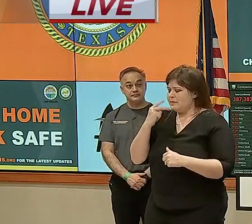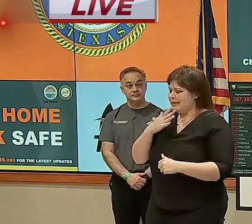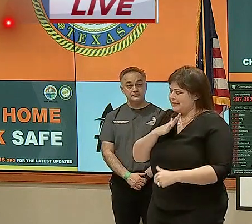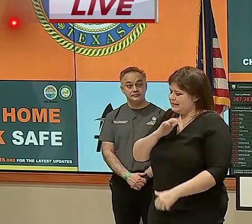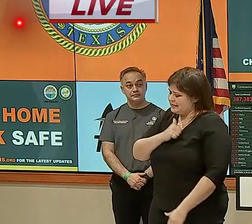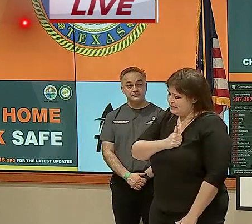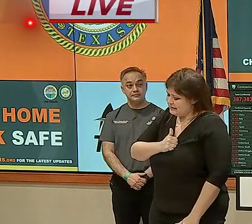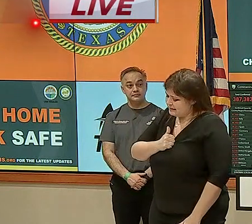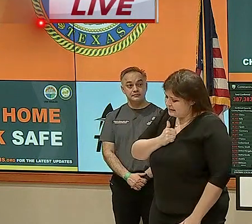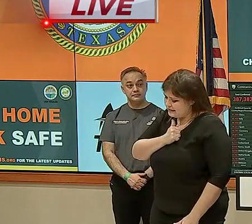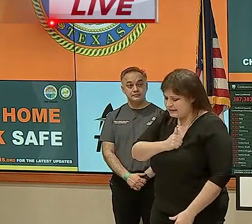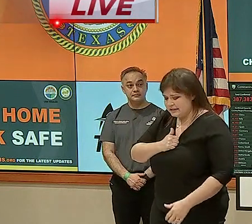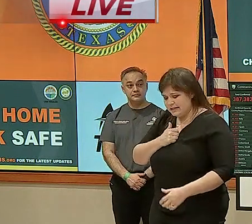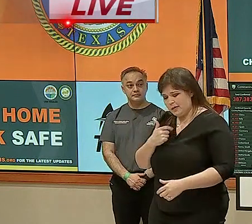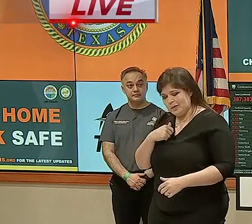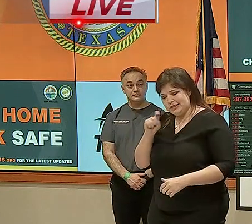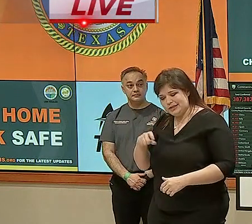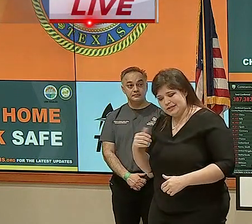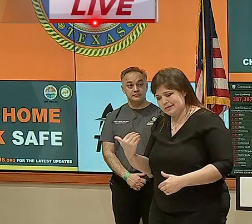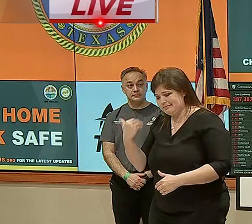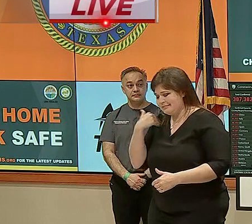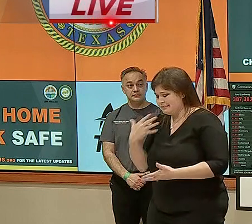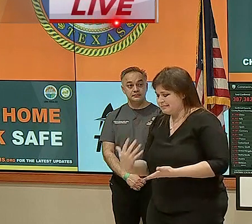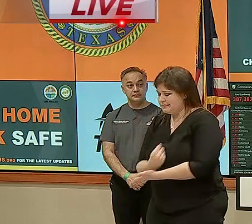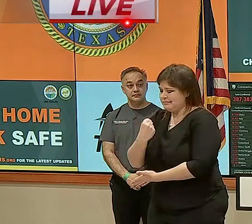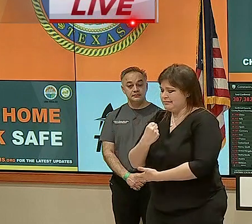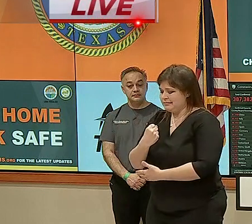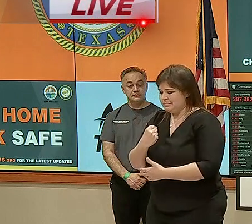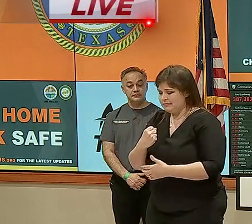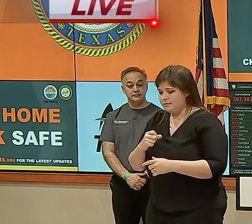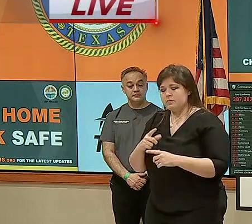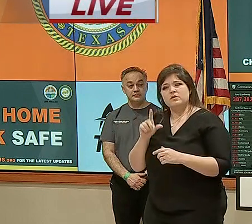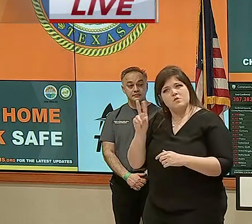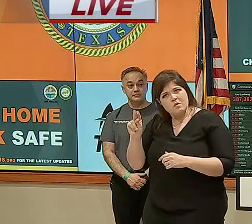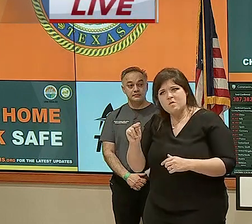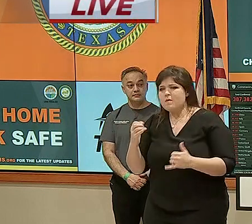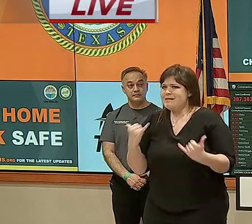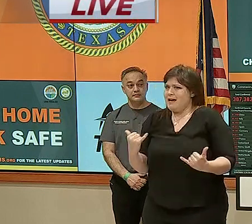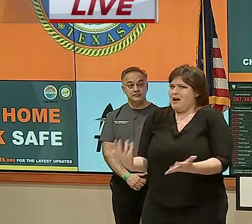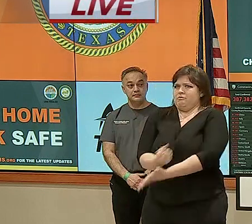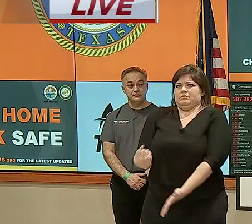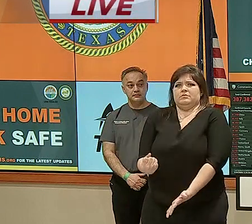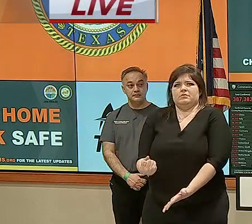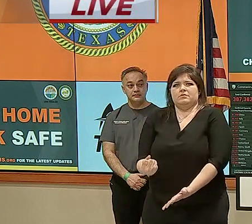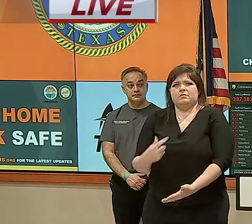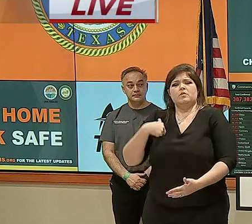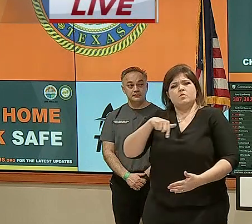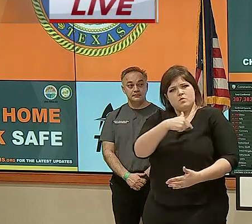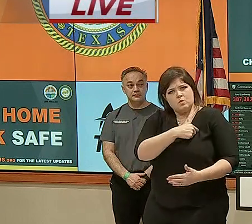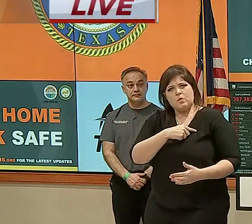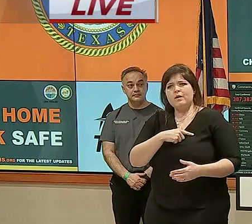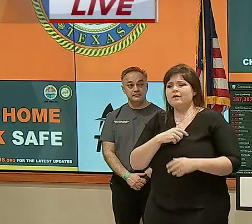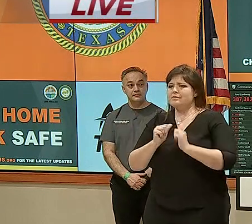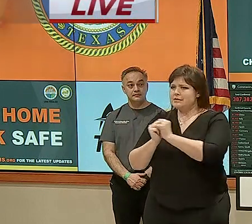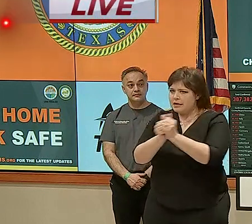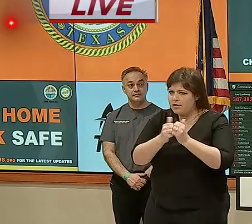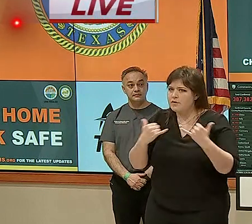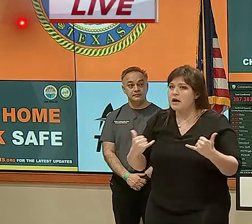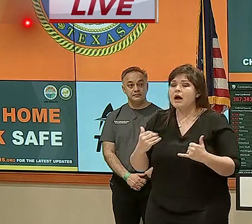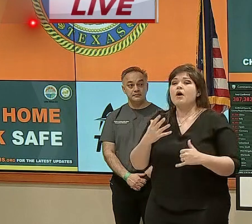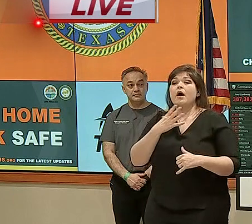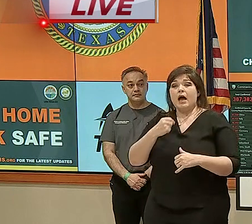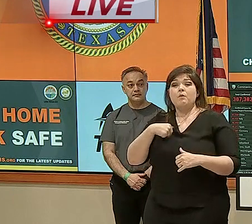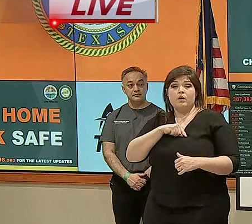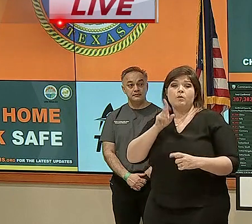necessary action when we could have. We're in this together, we'll come out of it together, and in the end, this